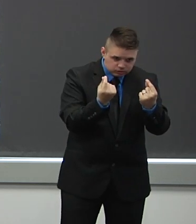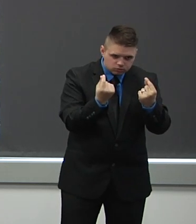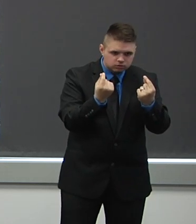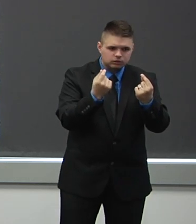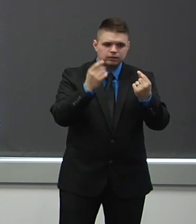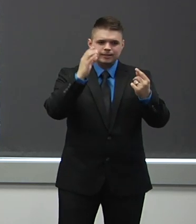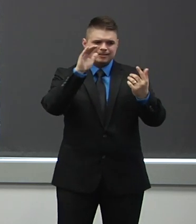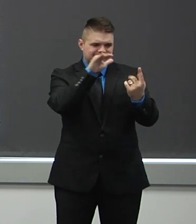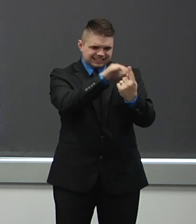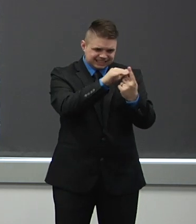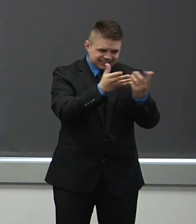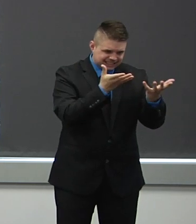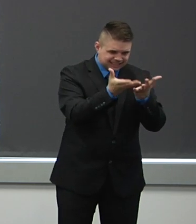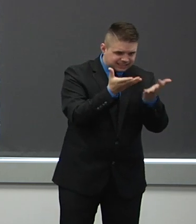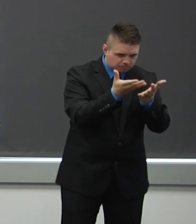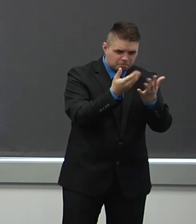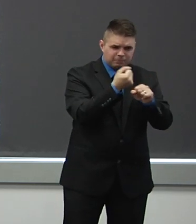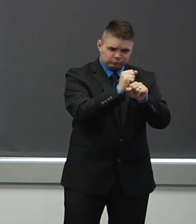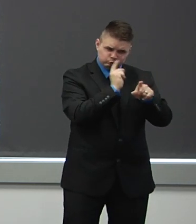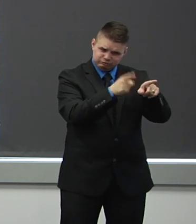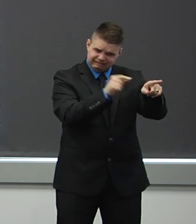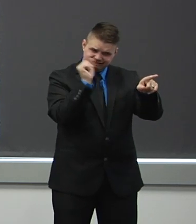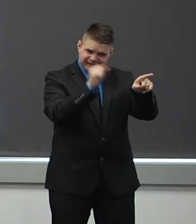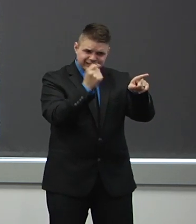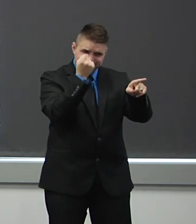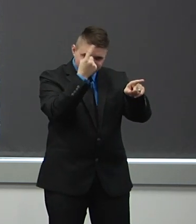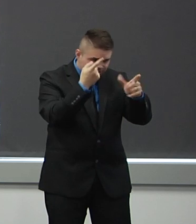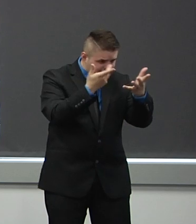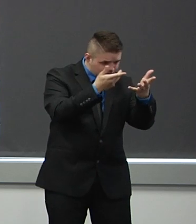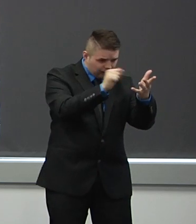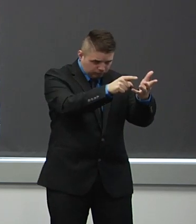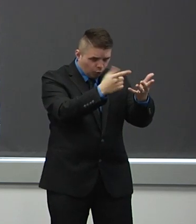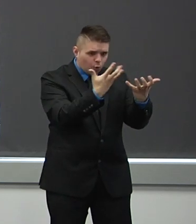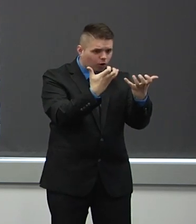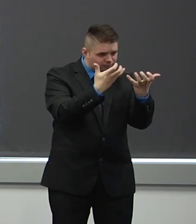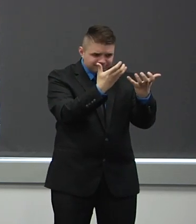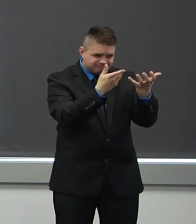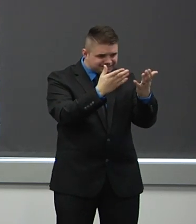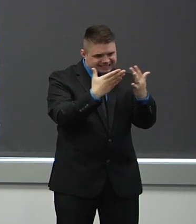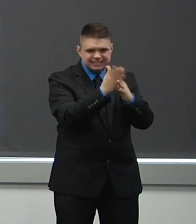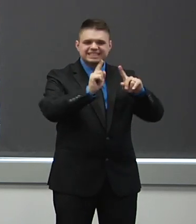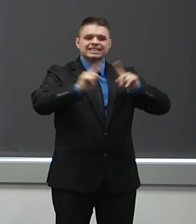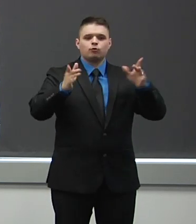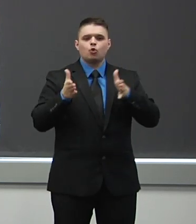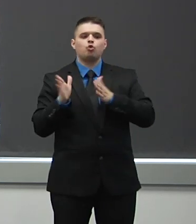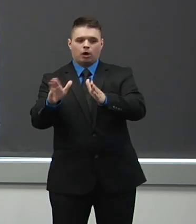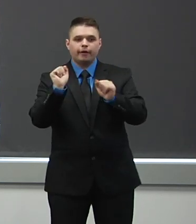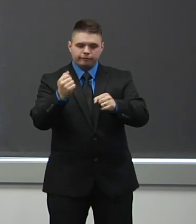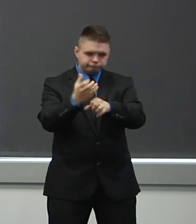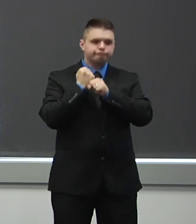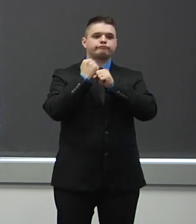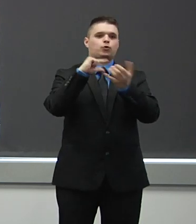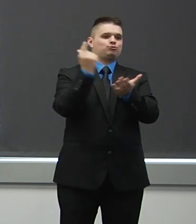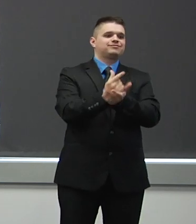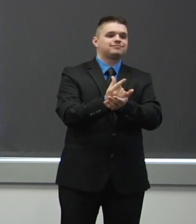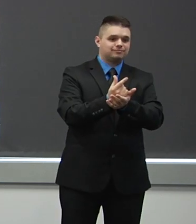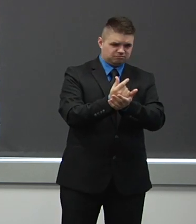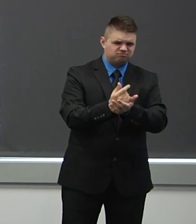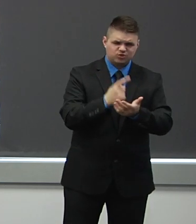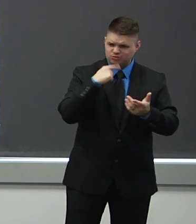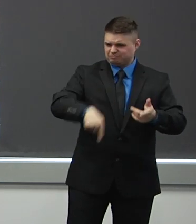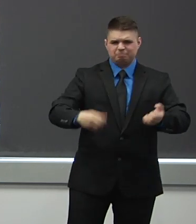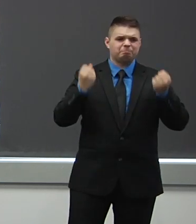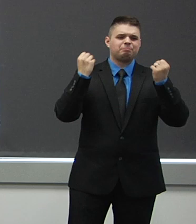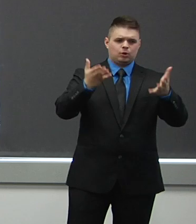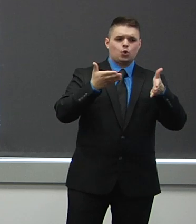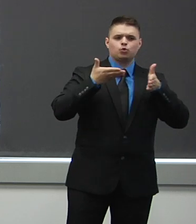then ensure that they have a pathway to that. We have a lot of ways in Oregon for students to earn credits in high school. So it could be an online